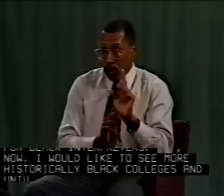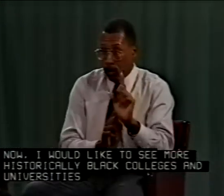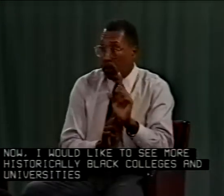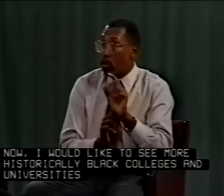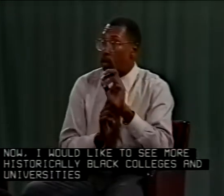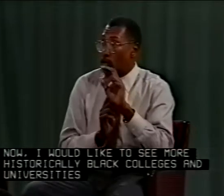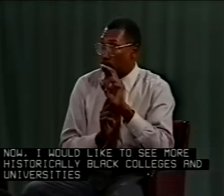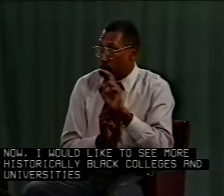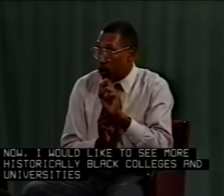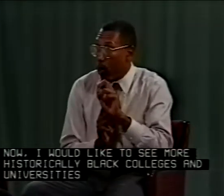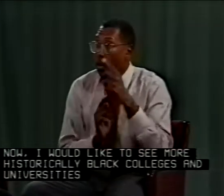I think that'd be an ideal